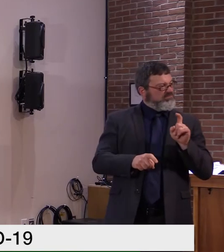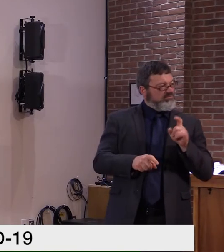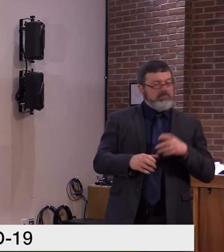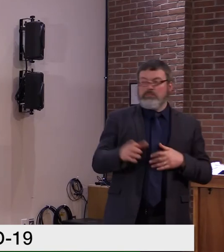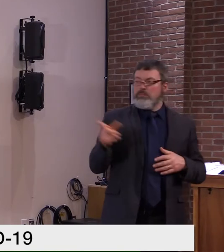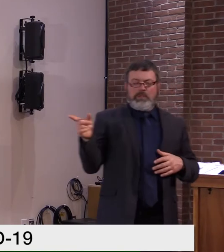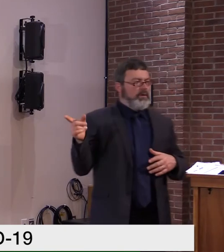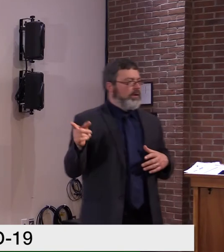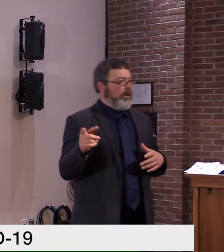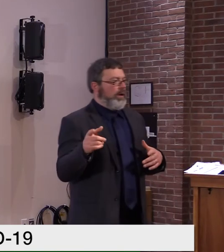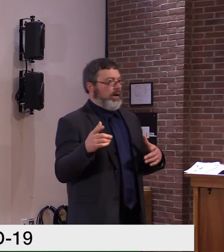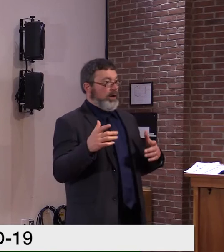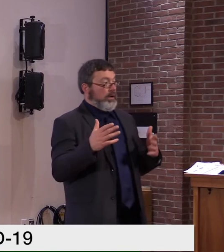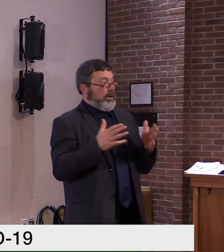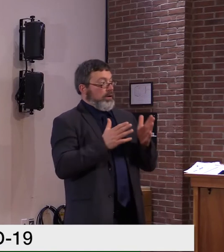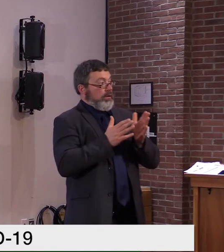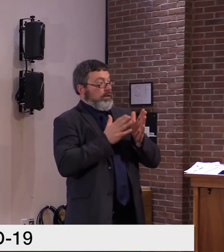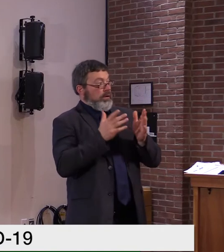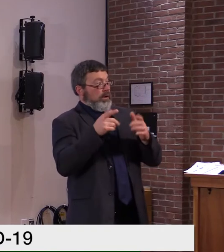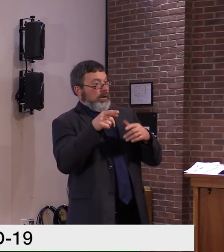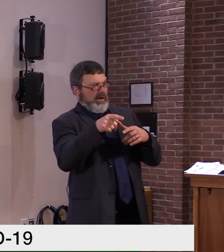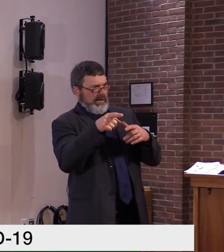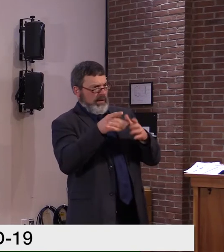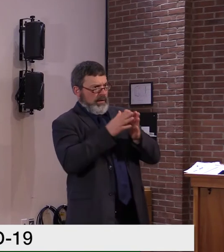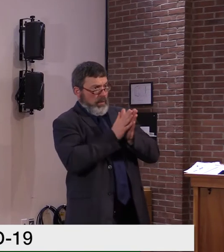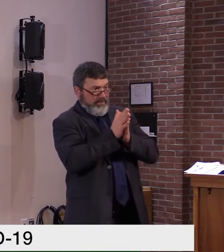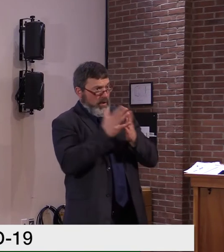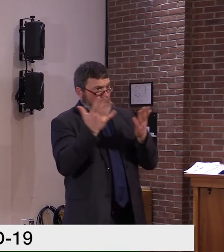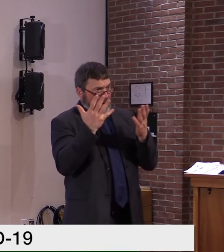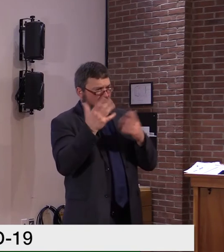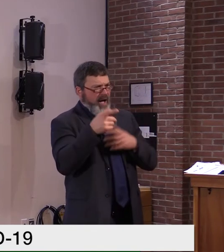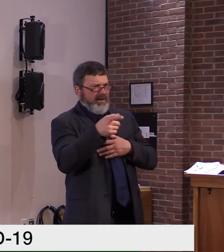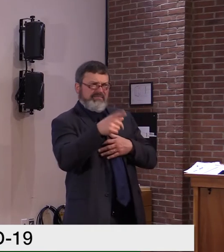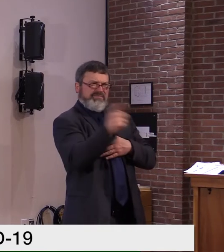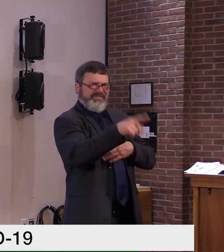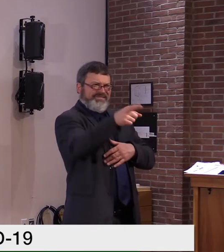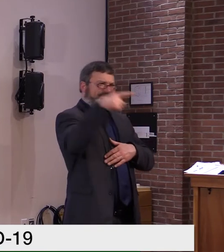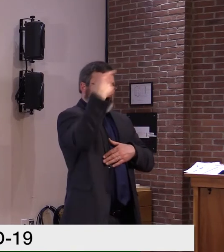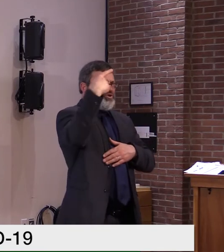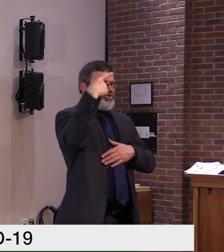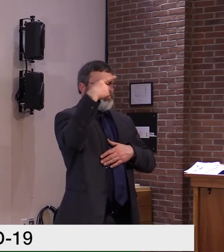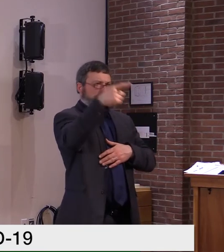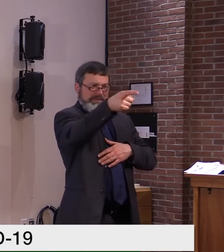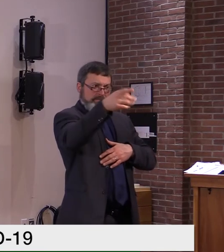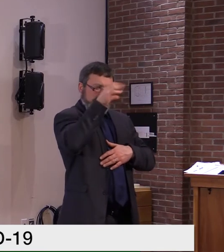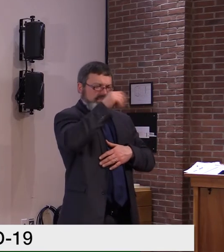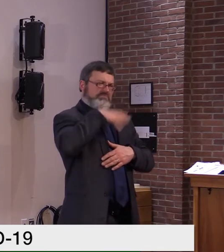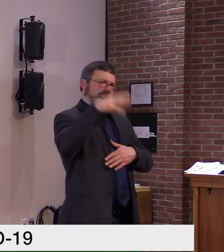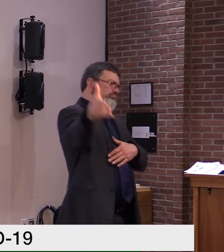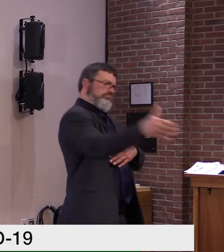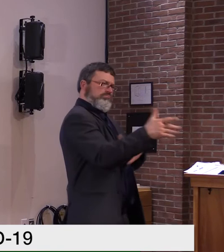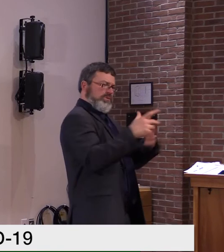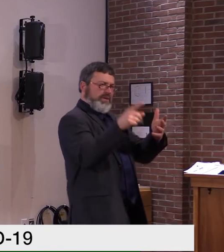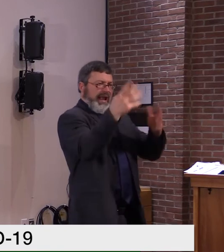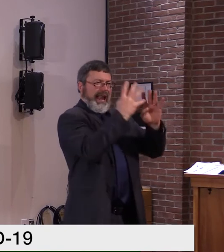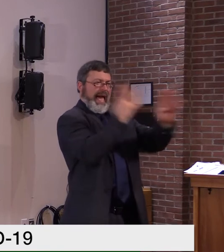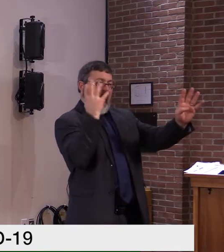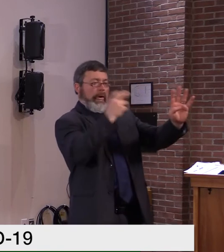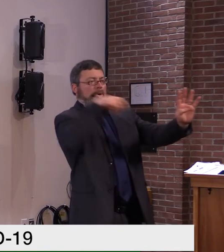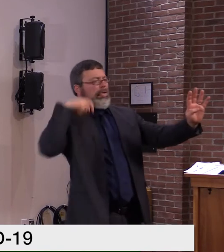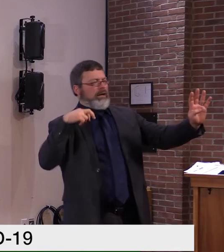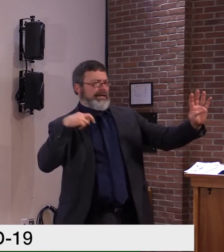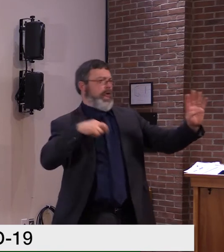people, those 200 plus people that took their test on Friday. I don't know for sure. sure that they